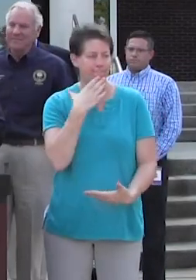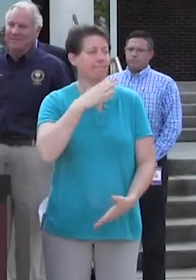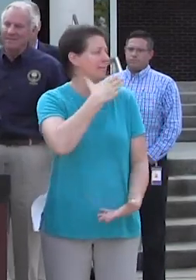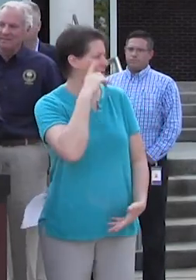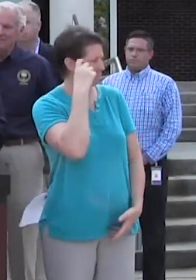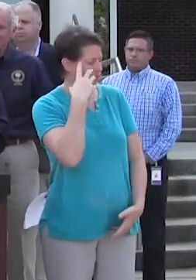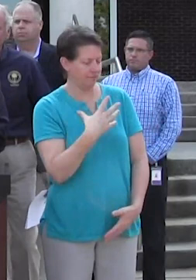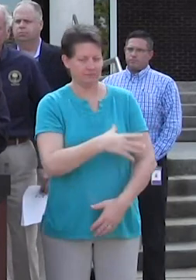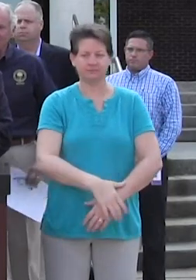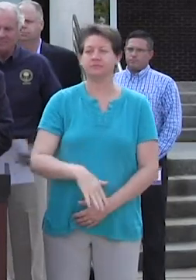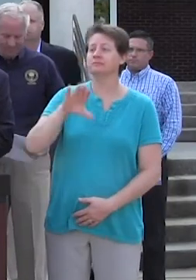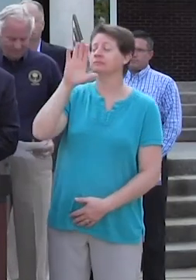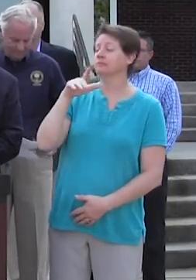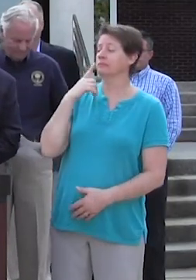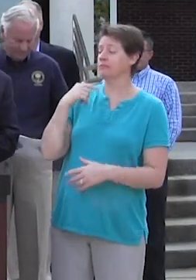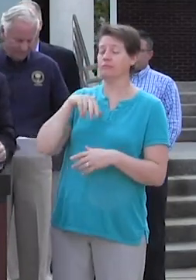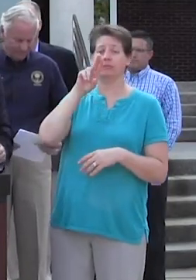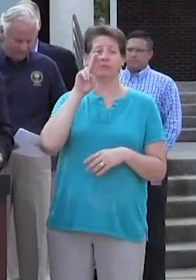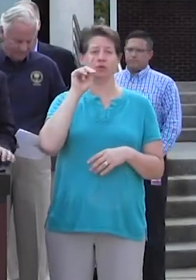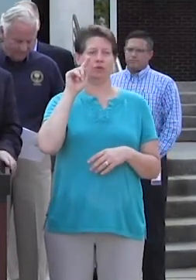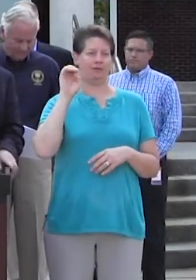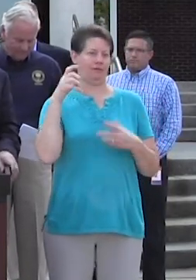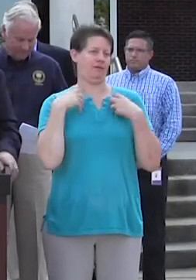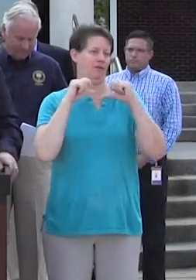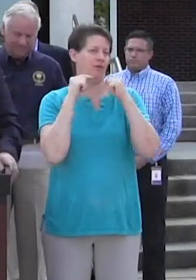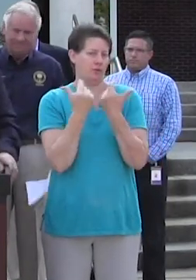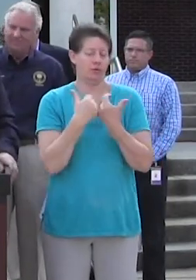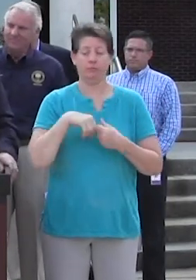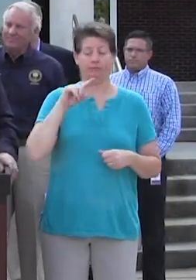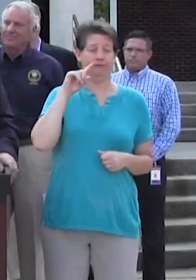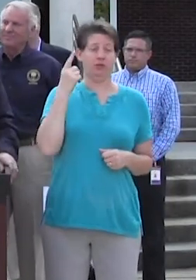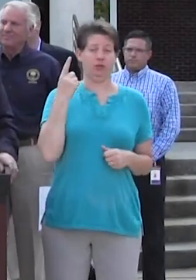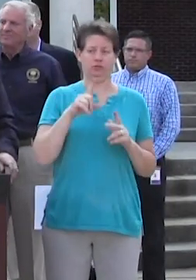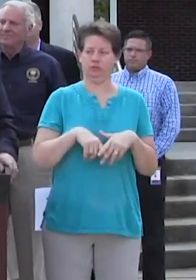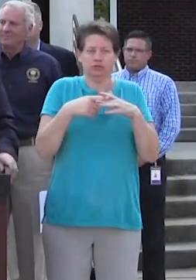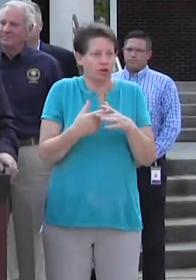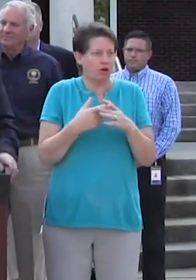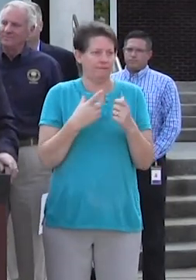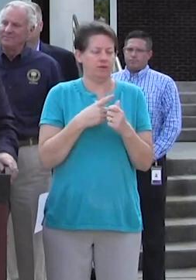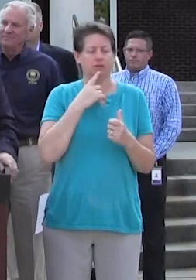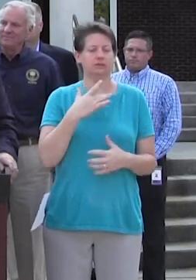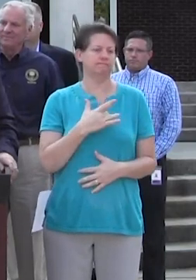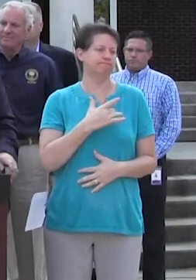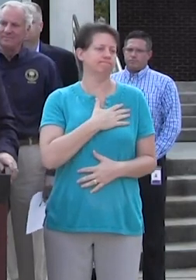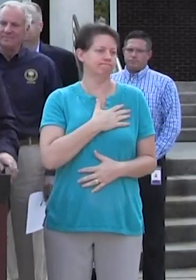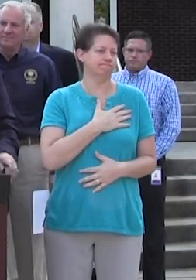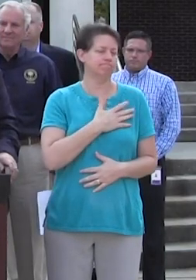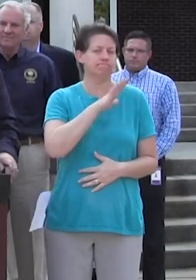Thank you, Governor. On behalf of United Health Group, first, I want to start by saying our hearts go out